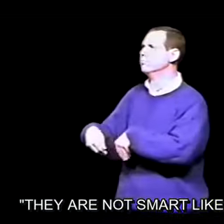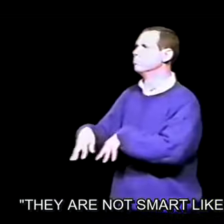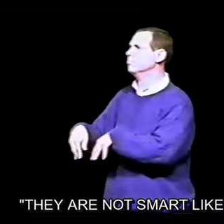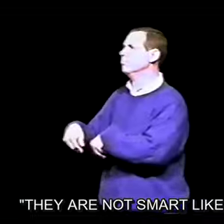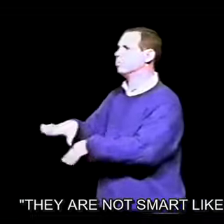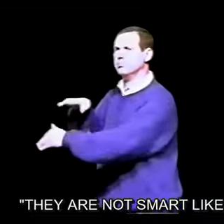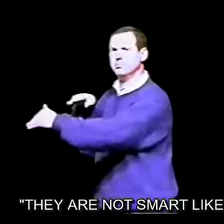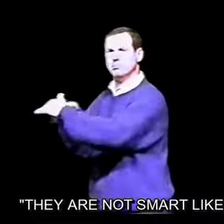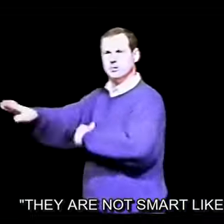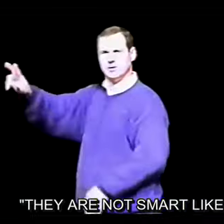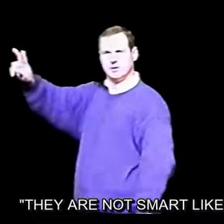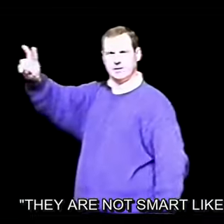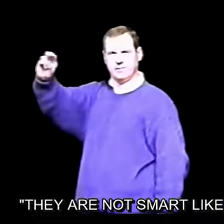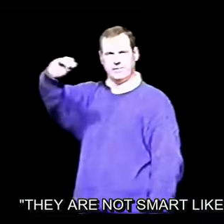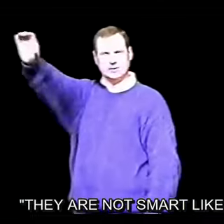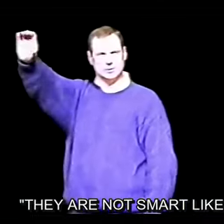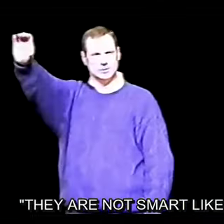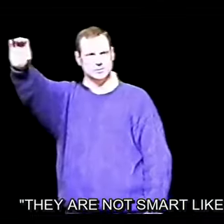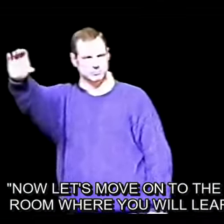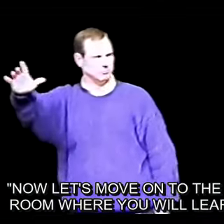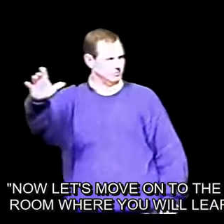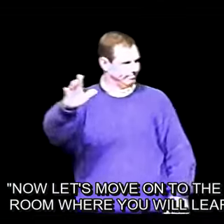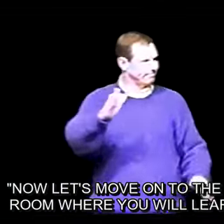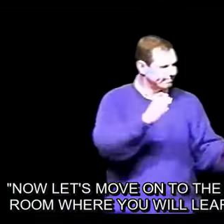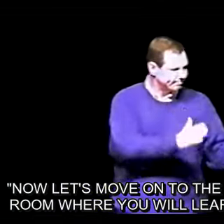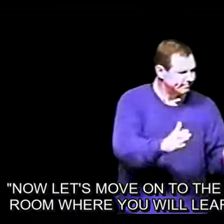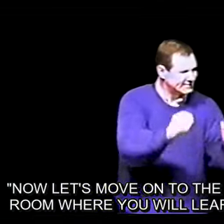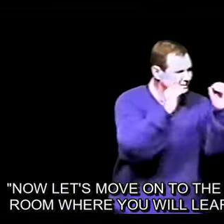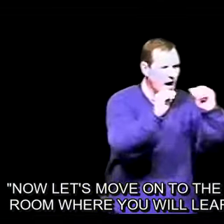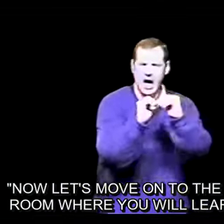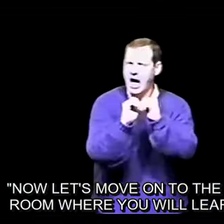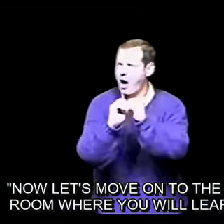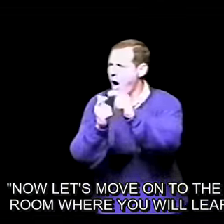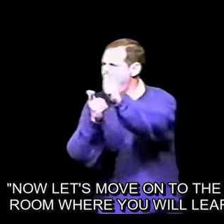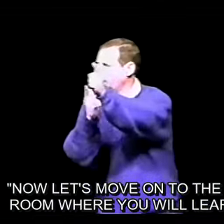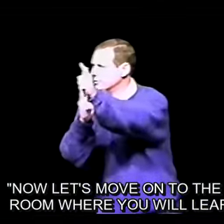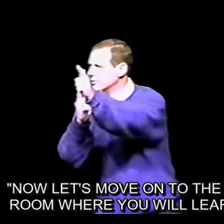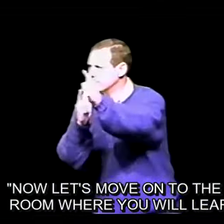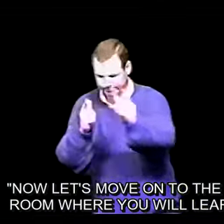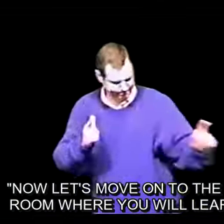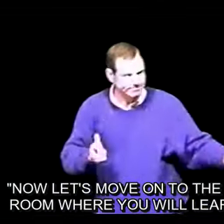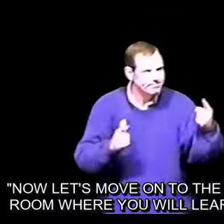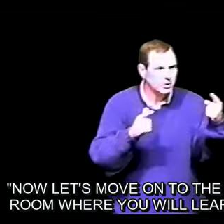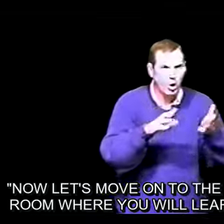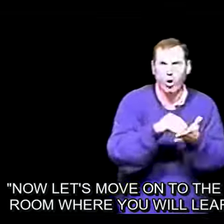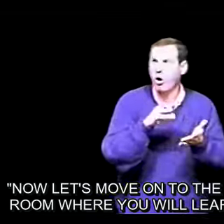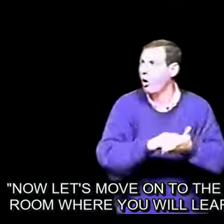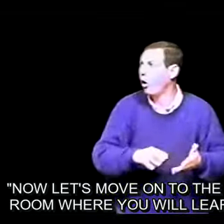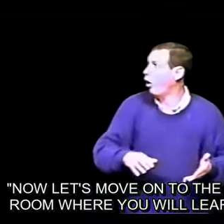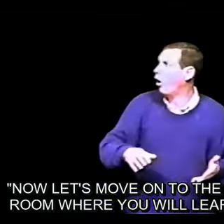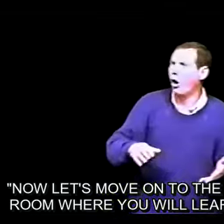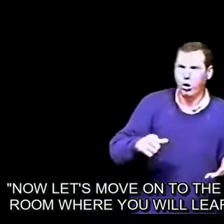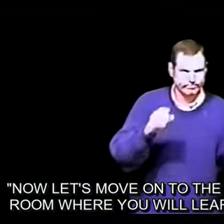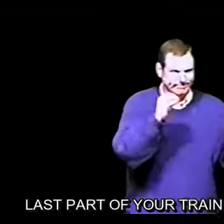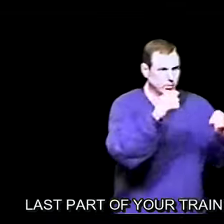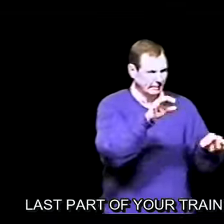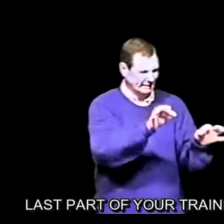like you. Now let's move on to the other room where you will learn the last part of